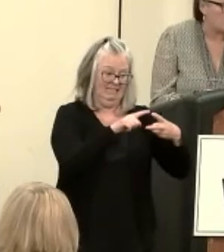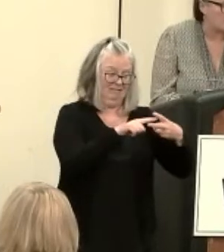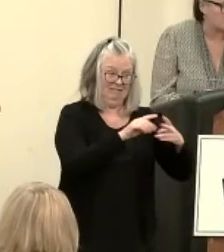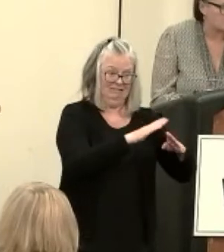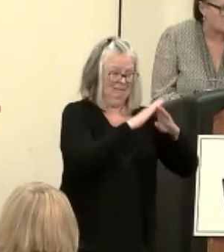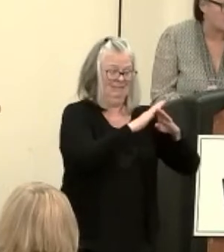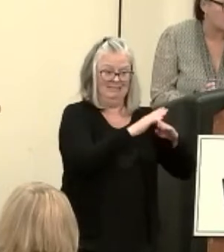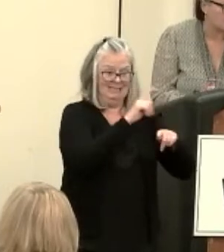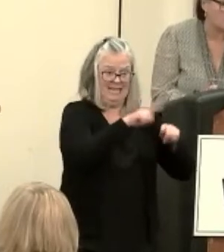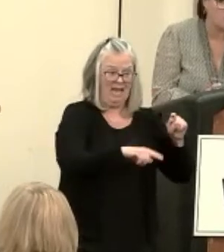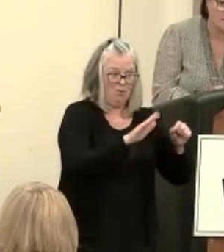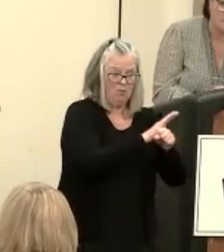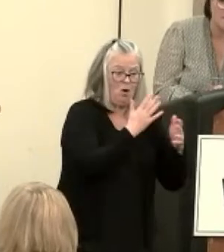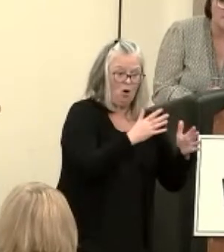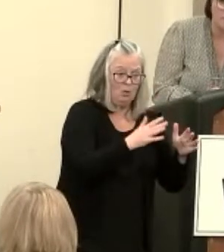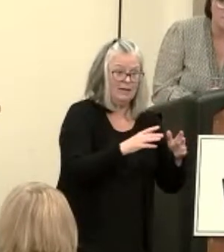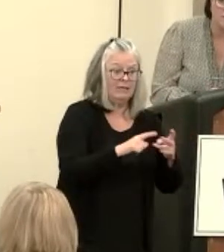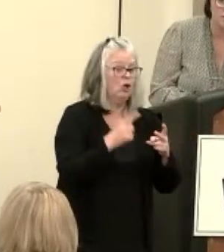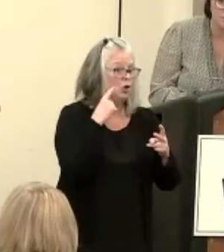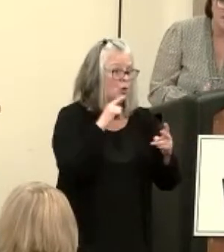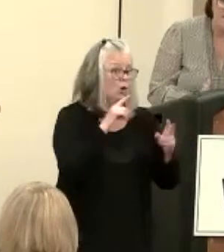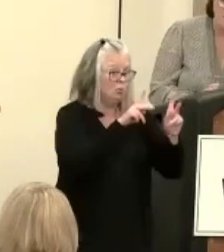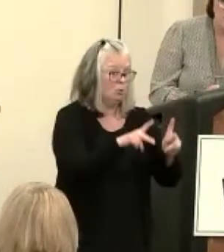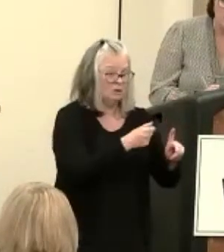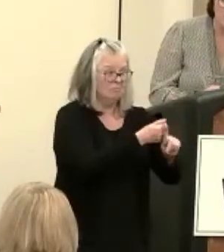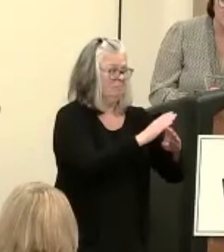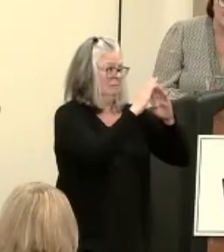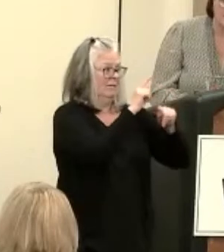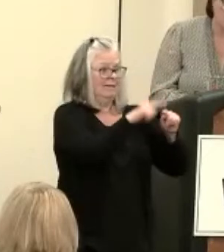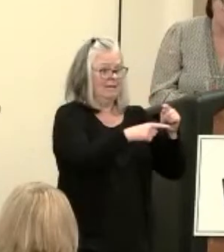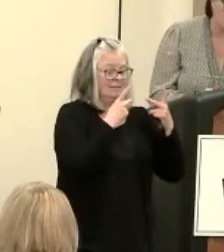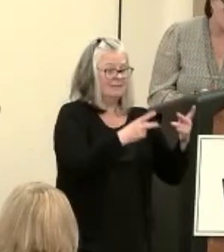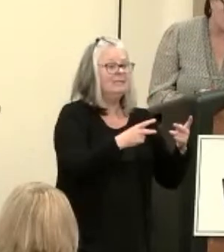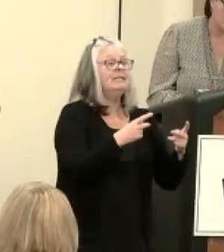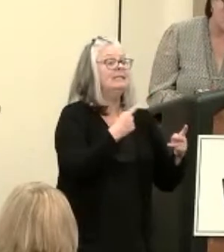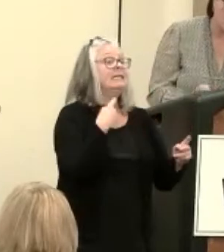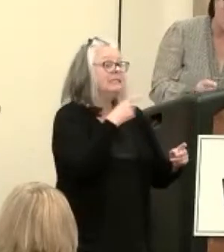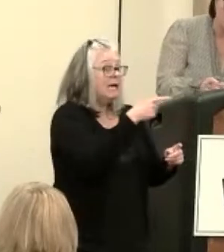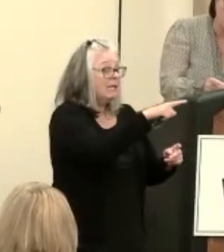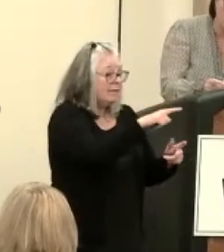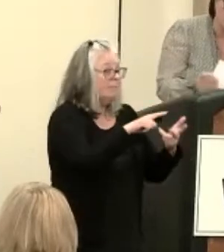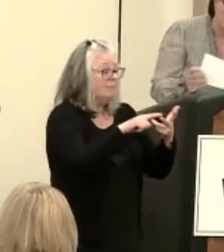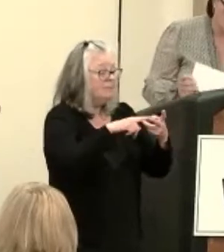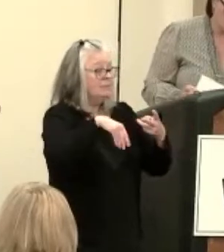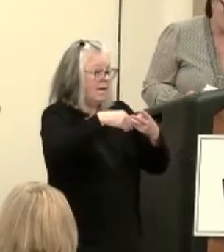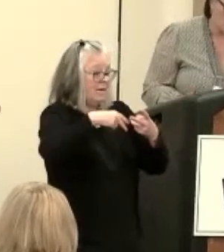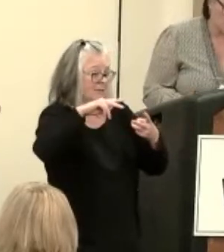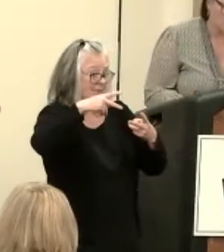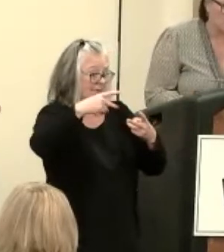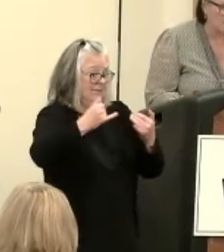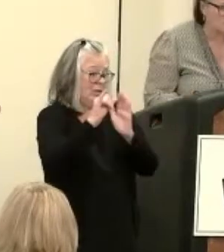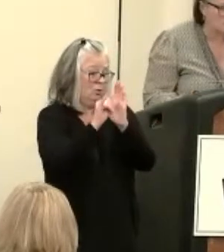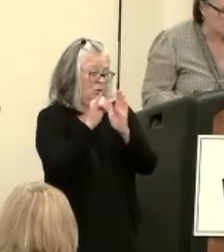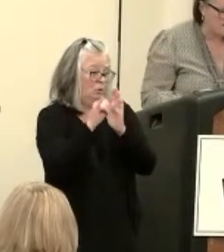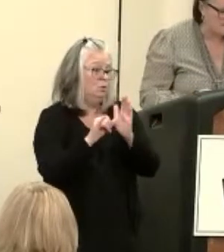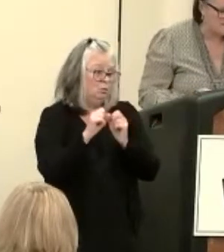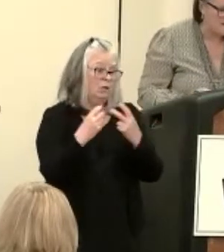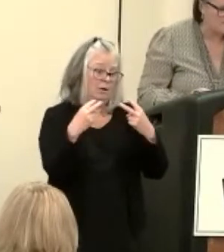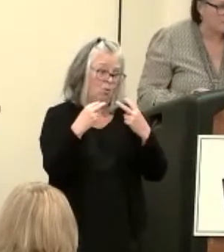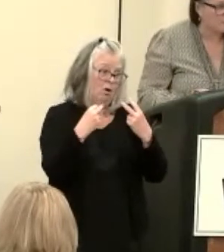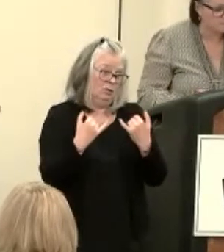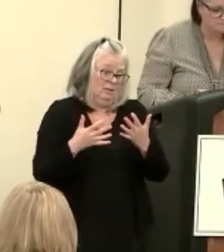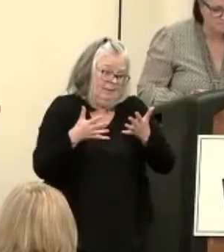hearing perhaps from someone you're here and you're hearing that there are issues, just please let them know there's a secondary channel now open to watch the remainder of our debate